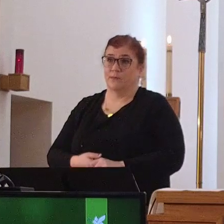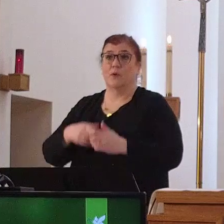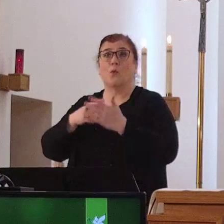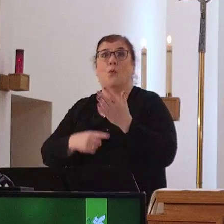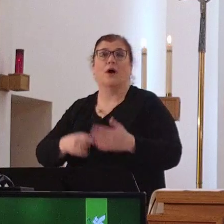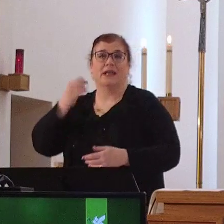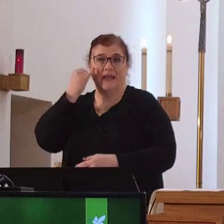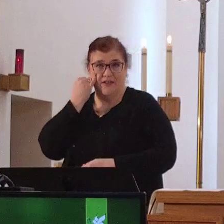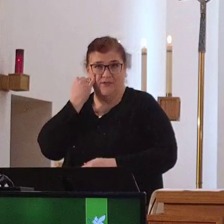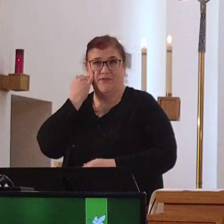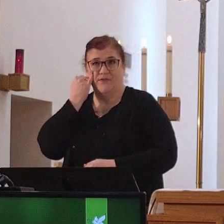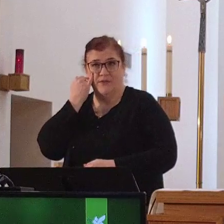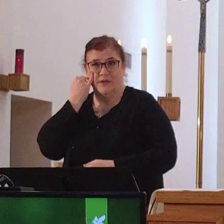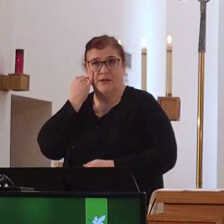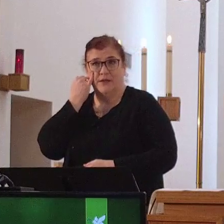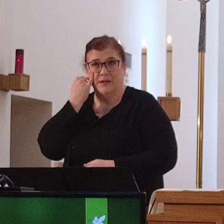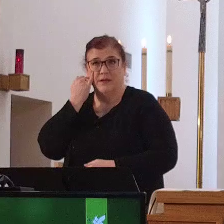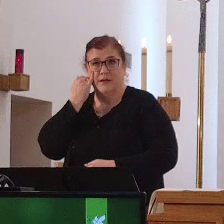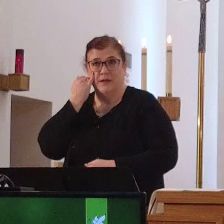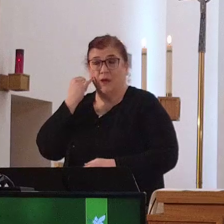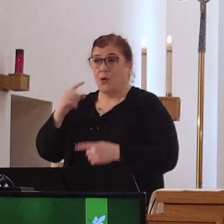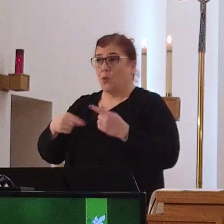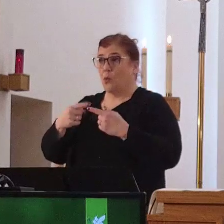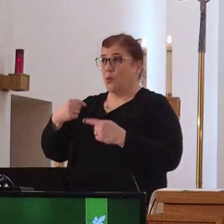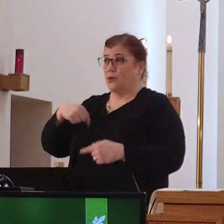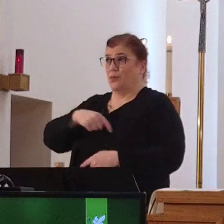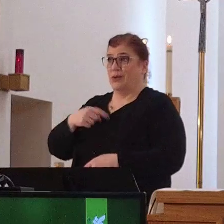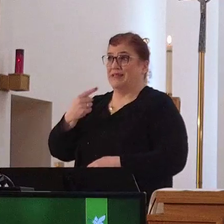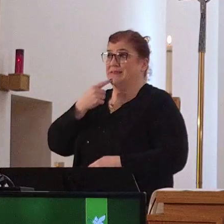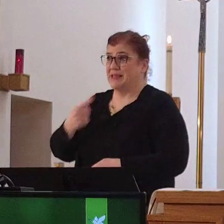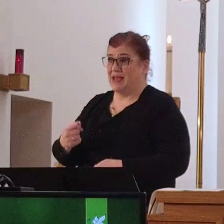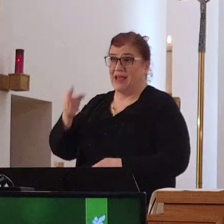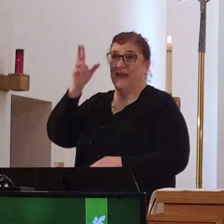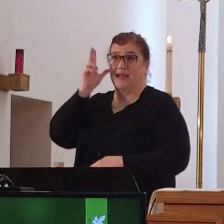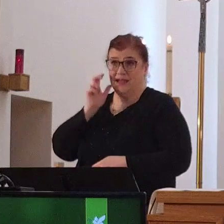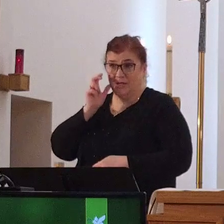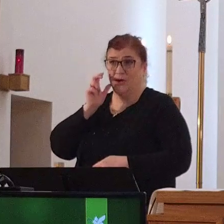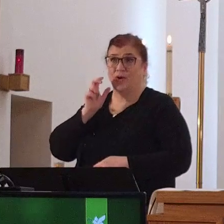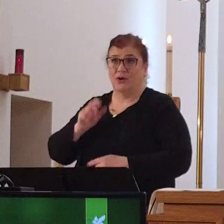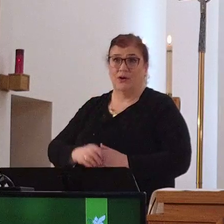What if, when we say and hear